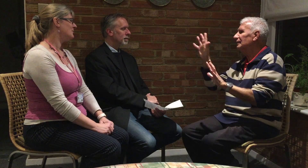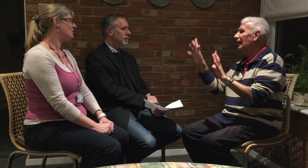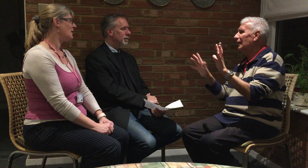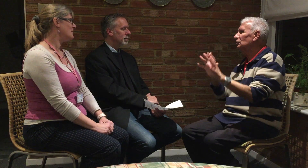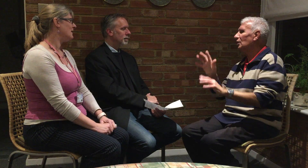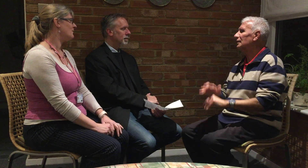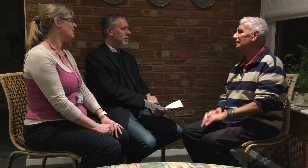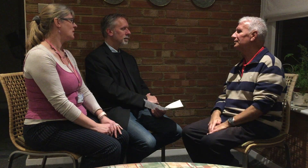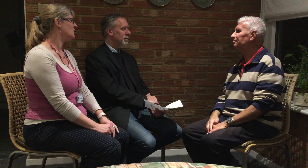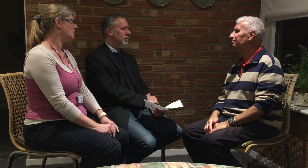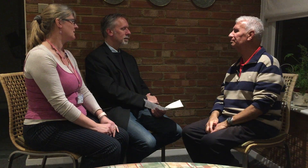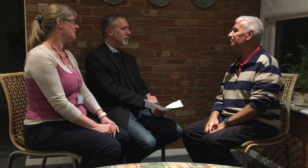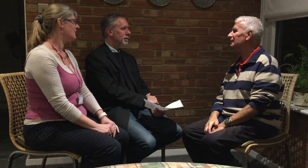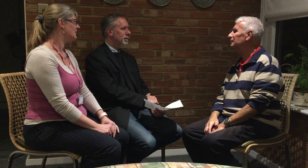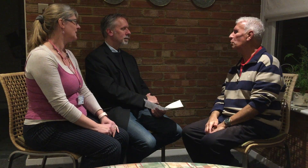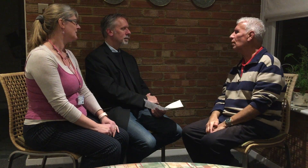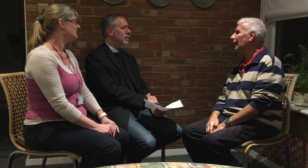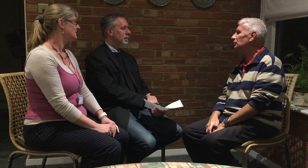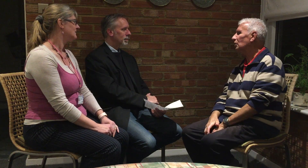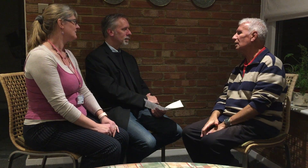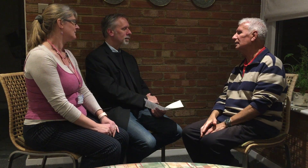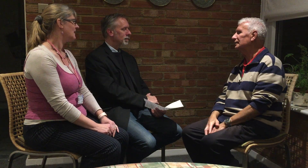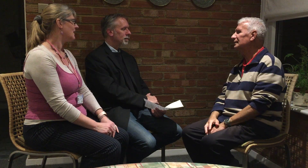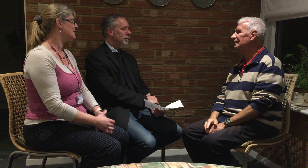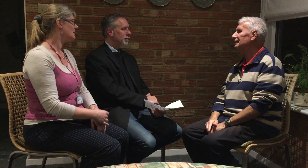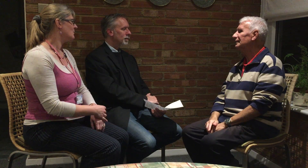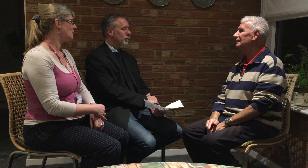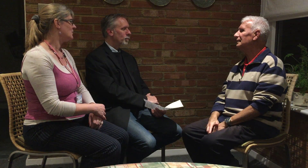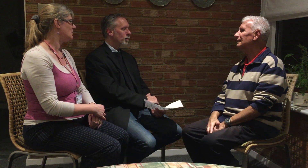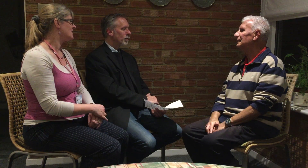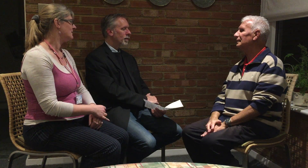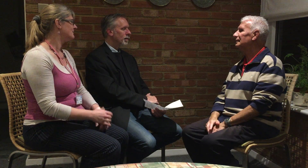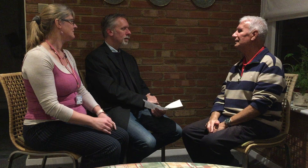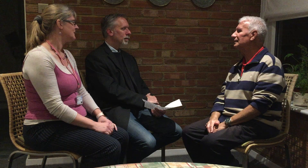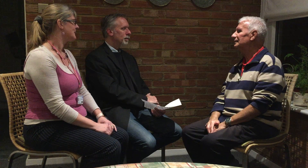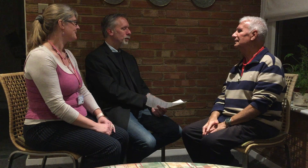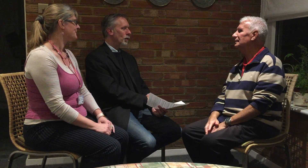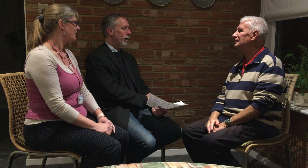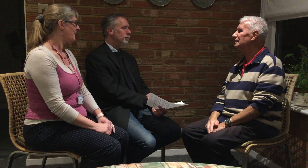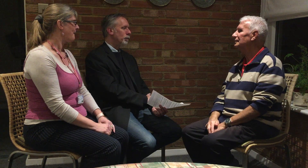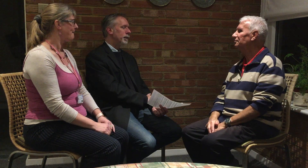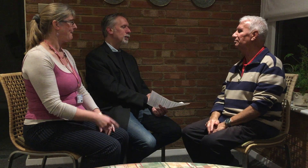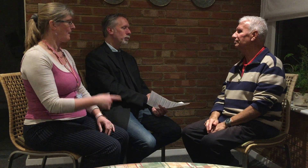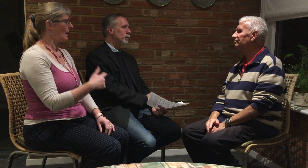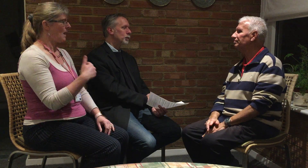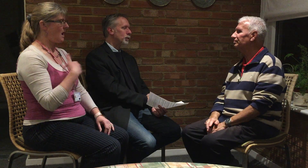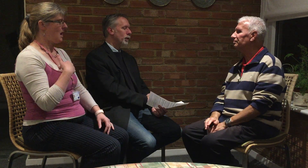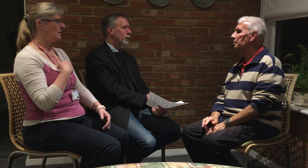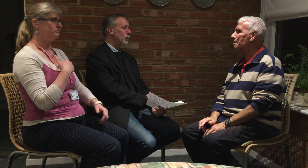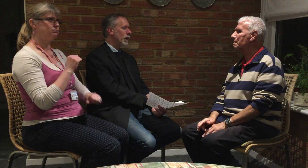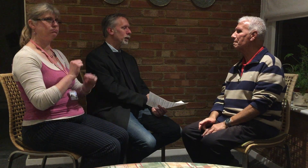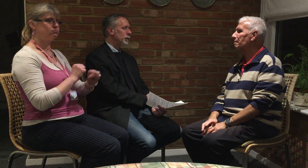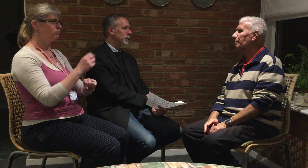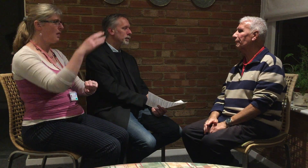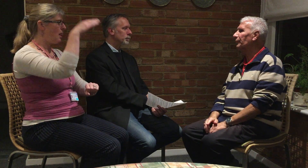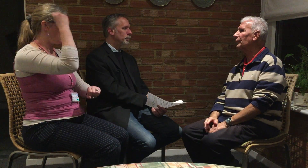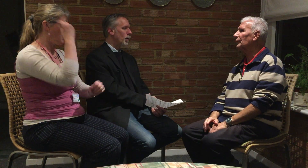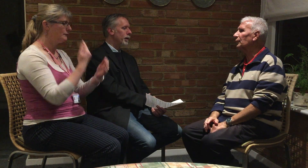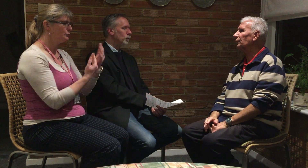sort of coping through gestures, definitely. Yeah, so it's more gestures. Because I really struggled to learn new languages. My